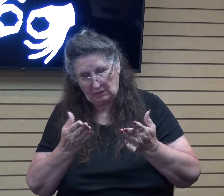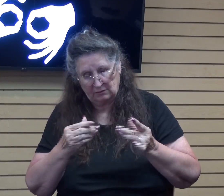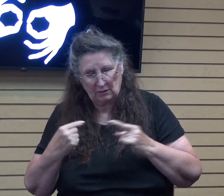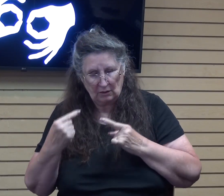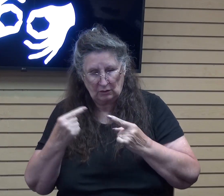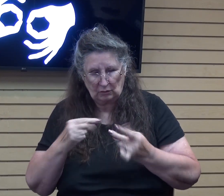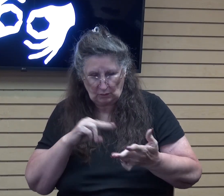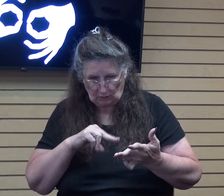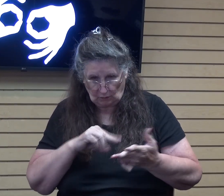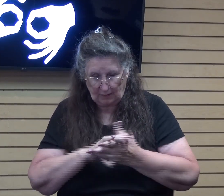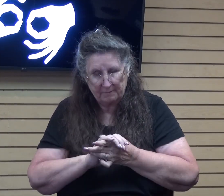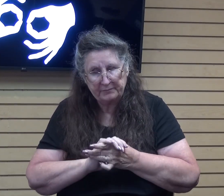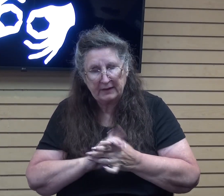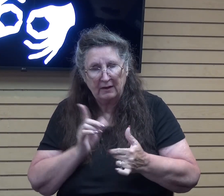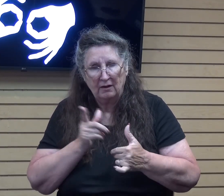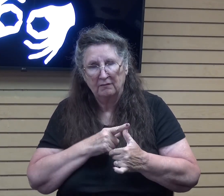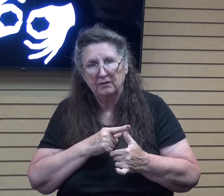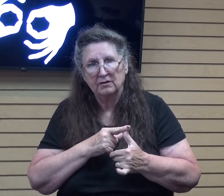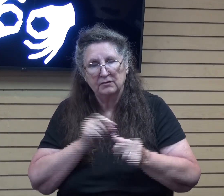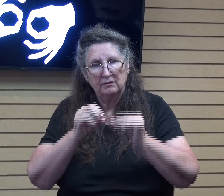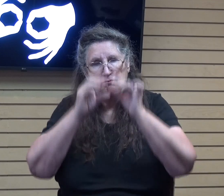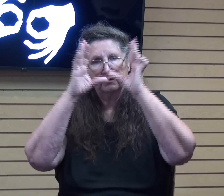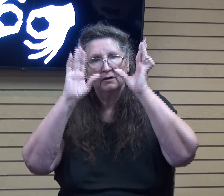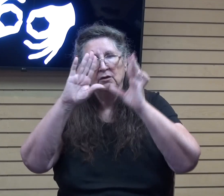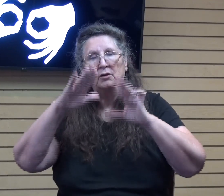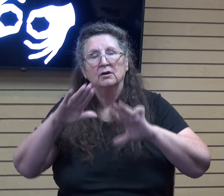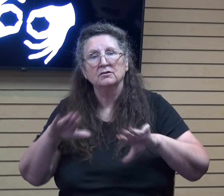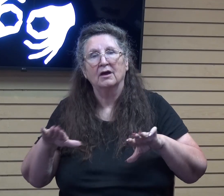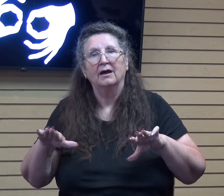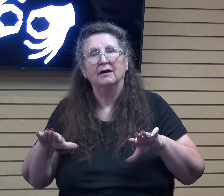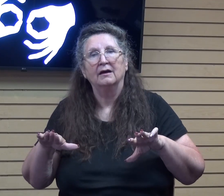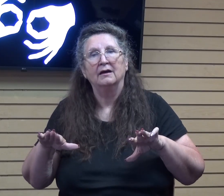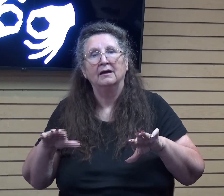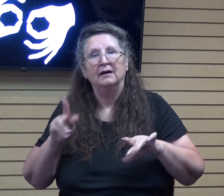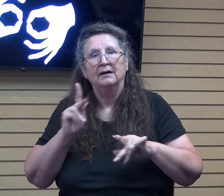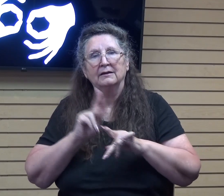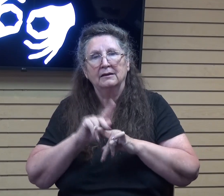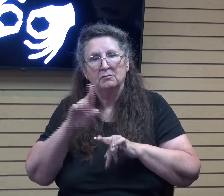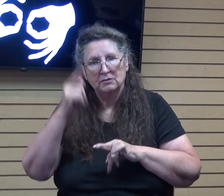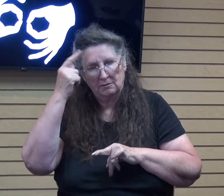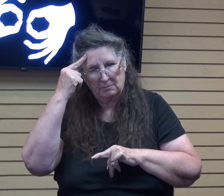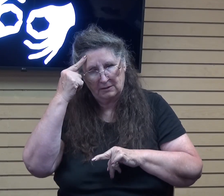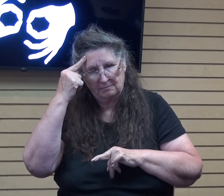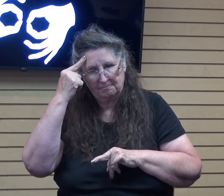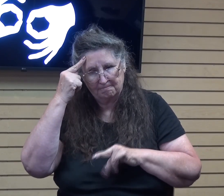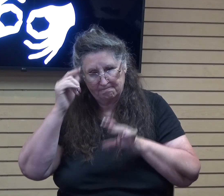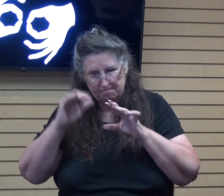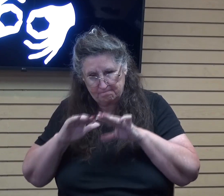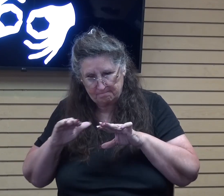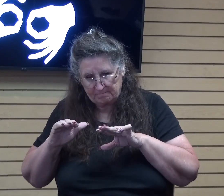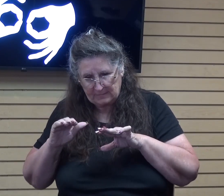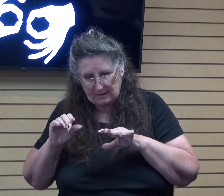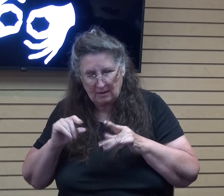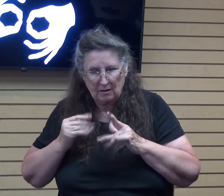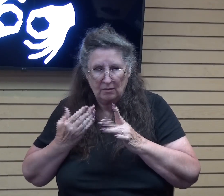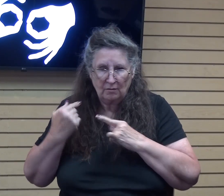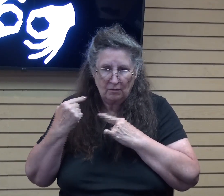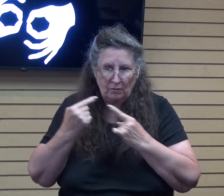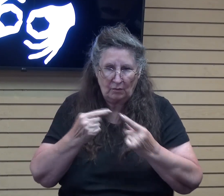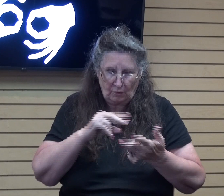passage. First, I want you to visualize your child. Keep them in your mind's eye as we read the passage. And second, I want you to